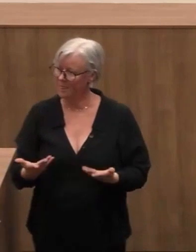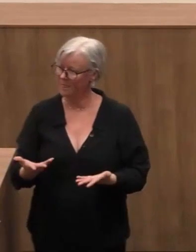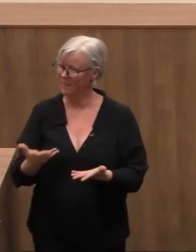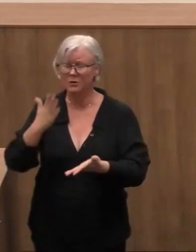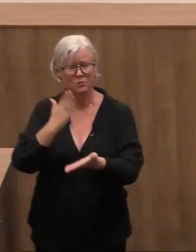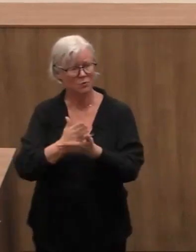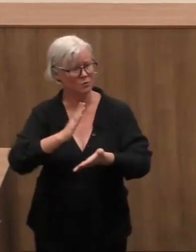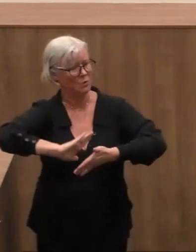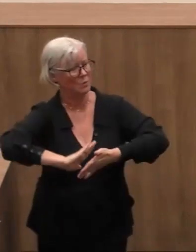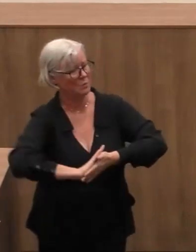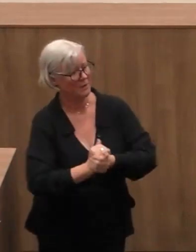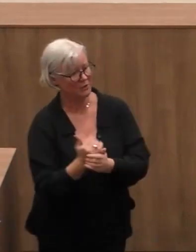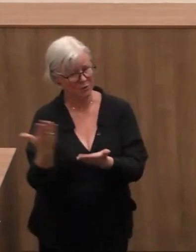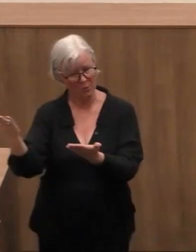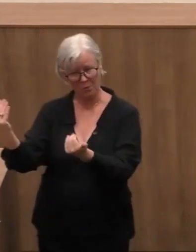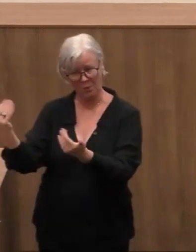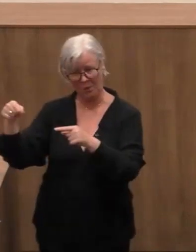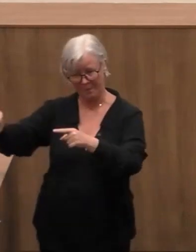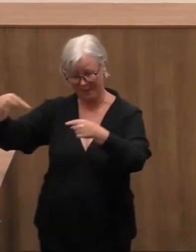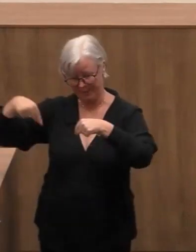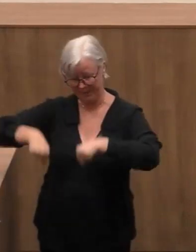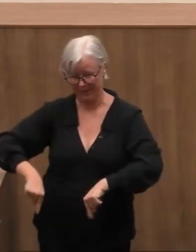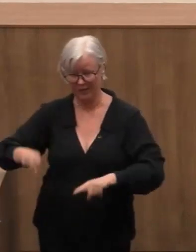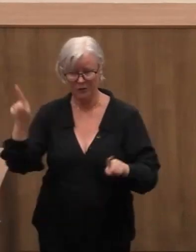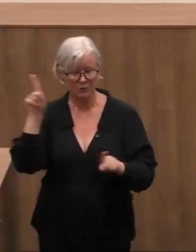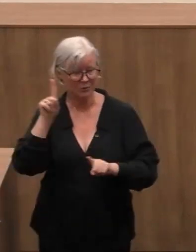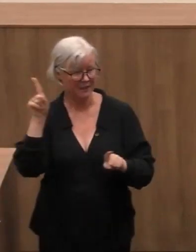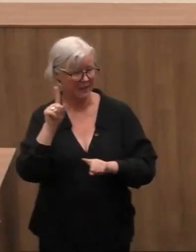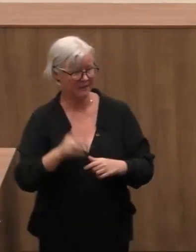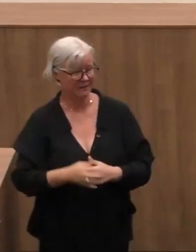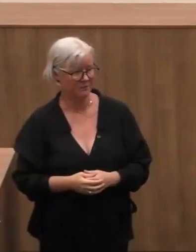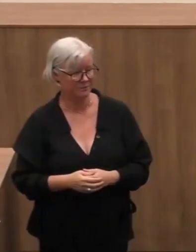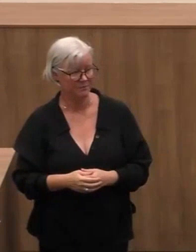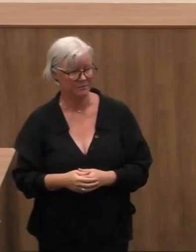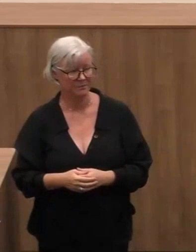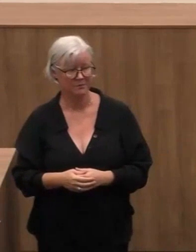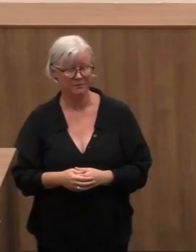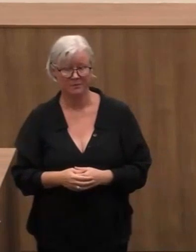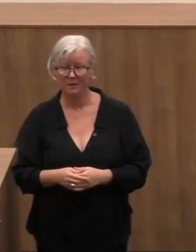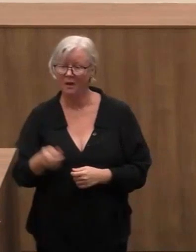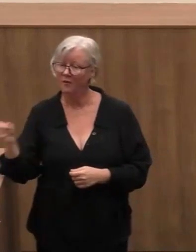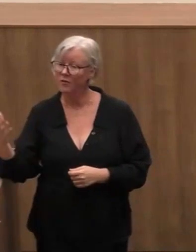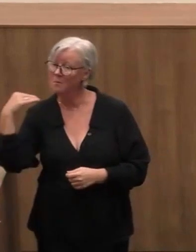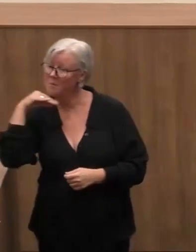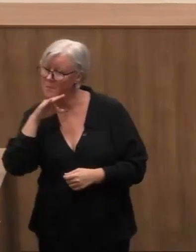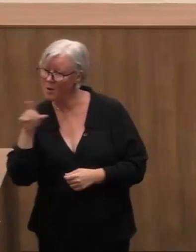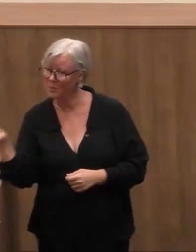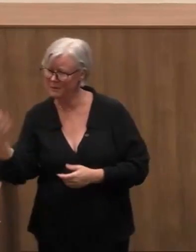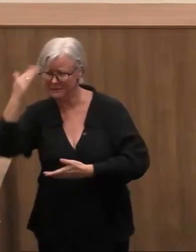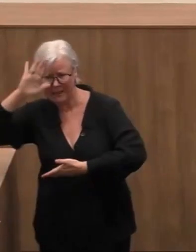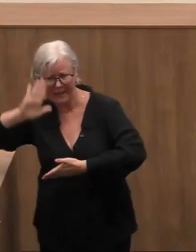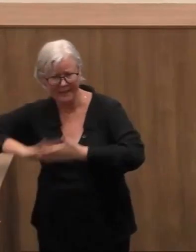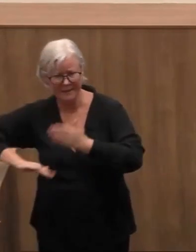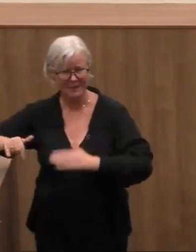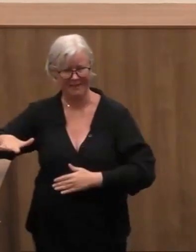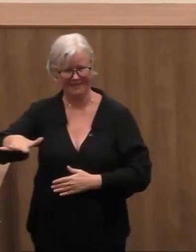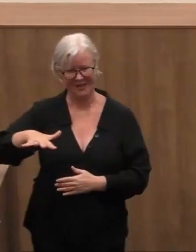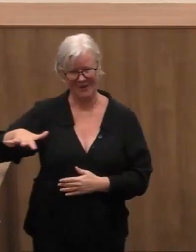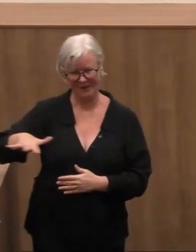great pleasure to welcome Dr Gooding here today. He's joining us from Melbourne as an expert in the field